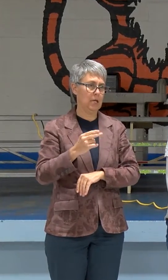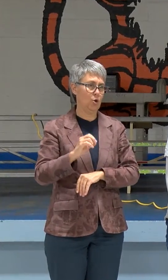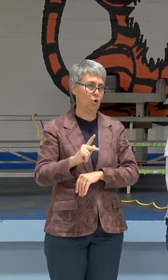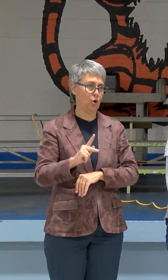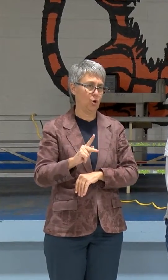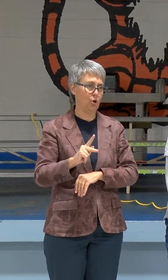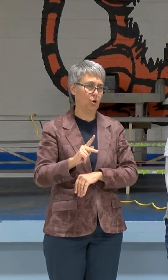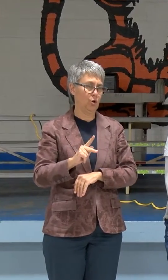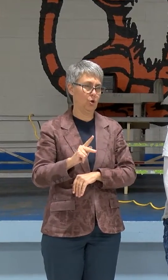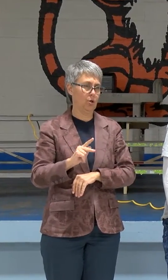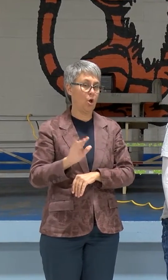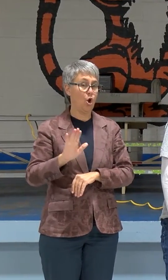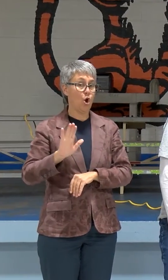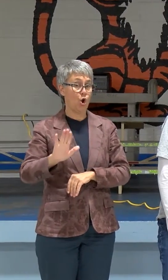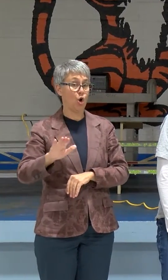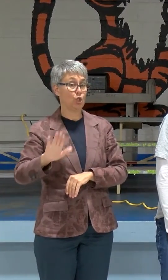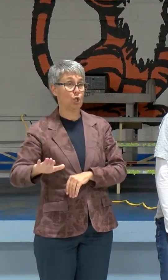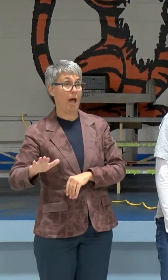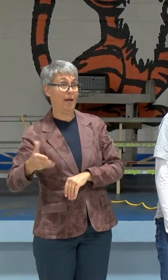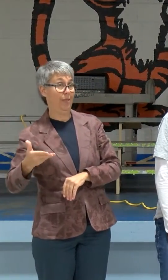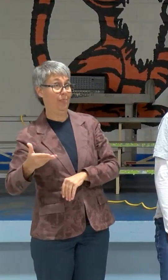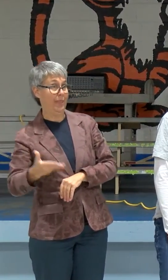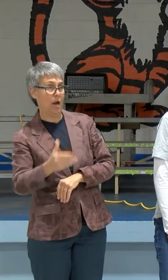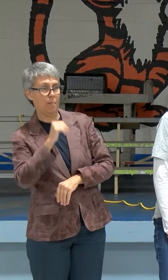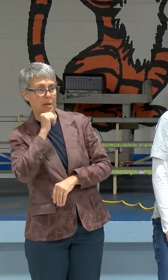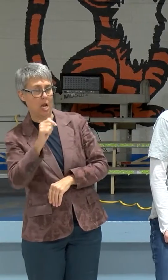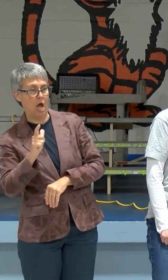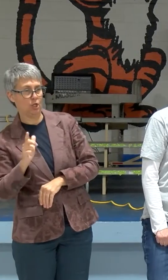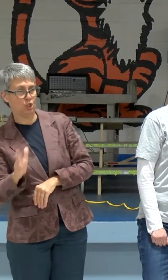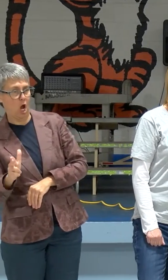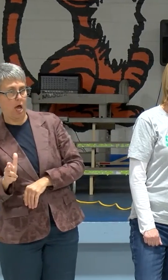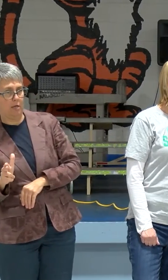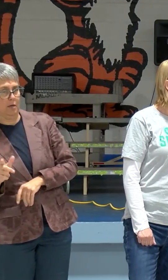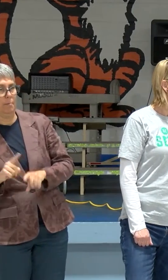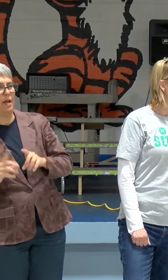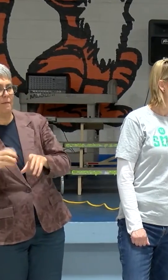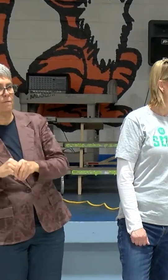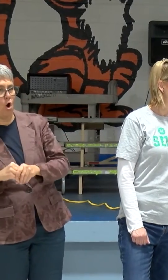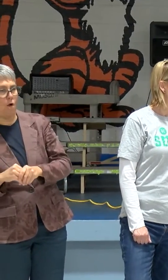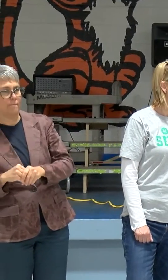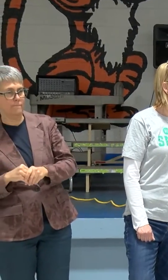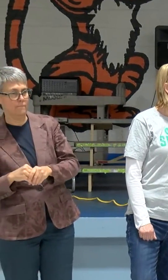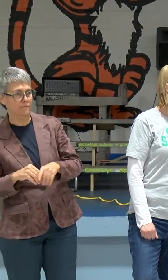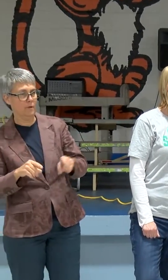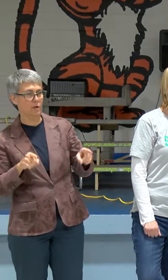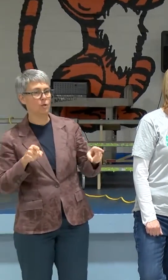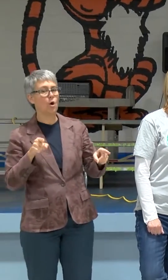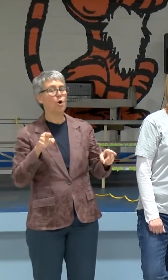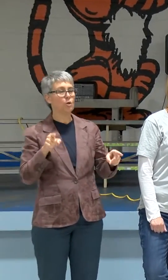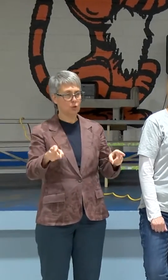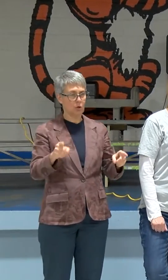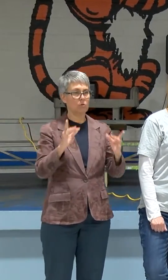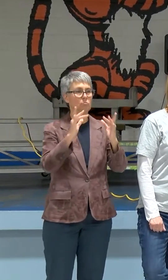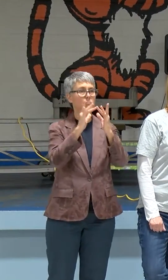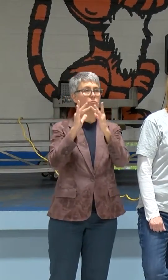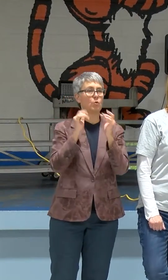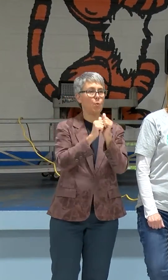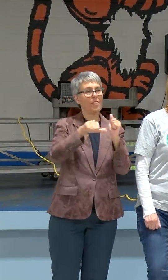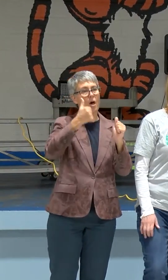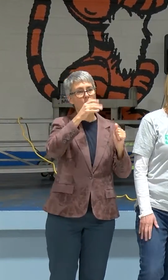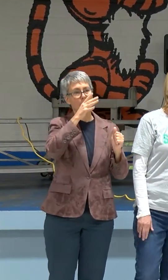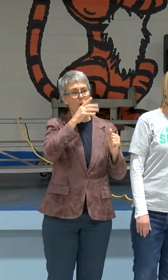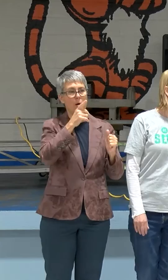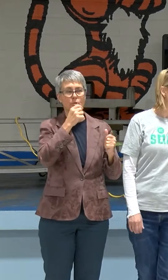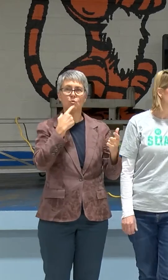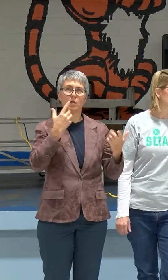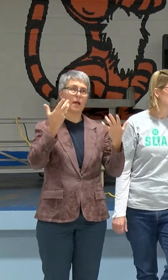Hook. And it grew into a movement of mothers and other people that are interested in demanding